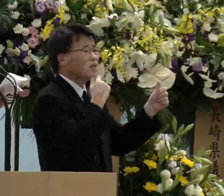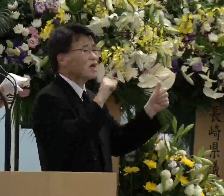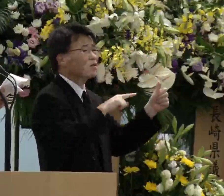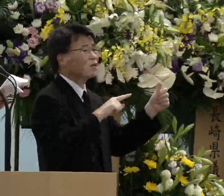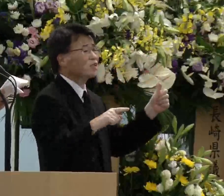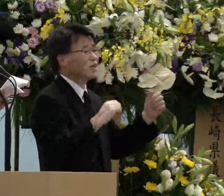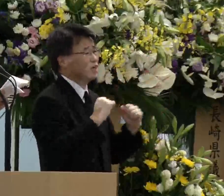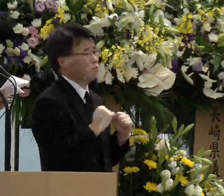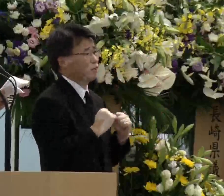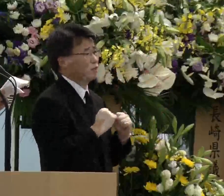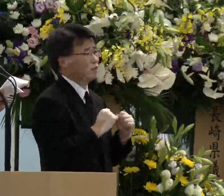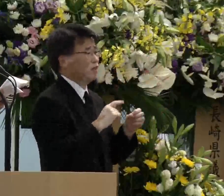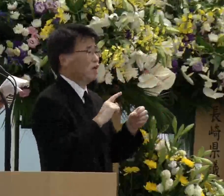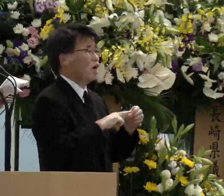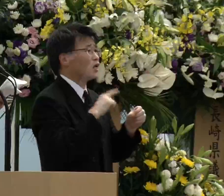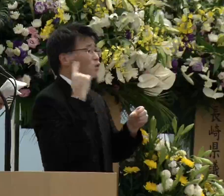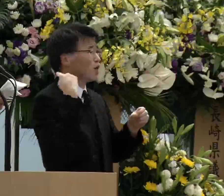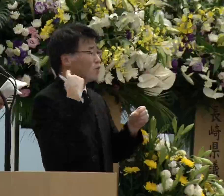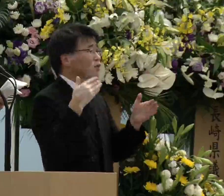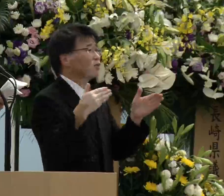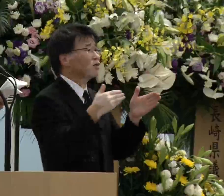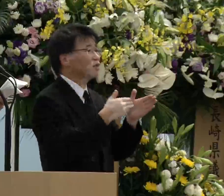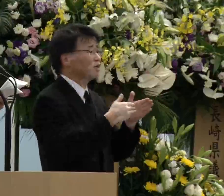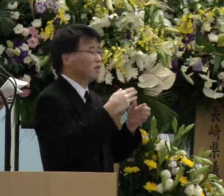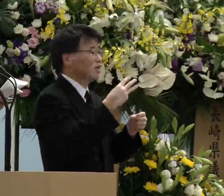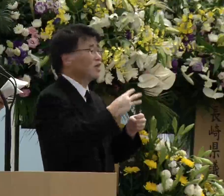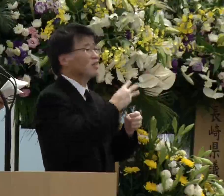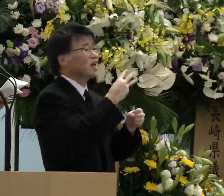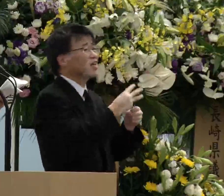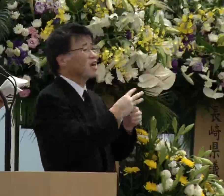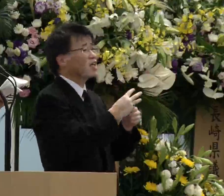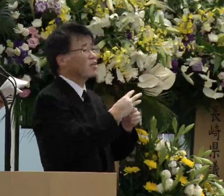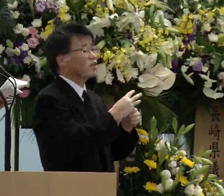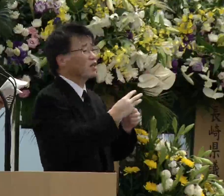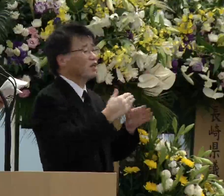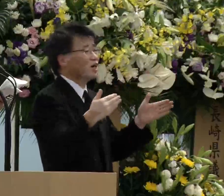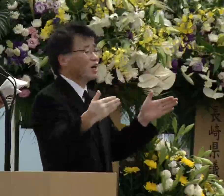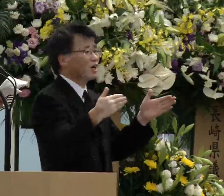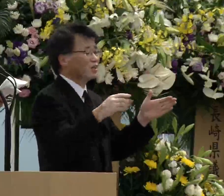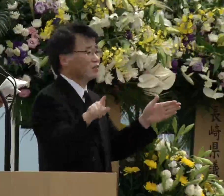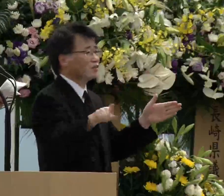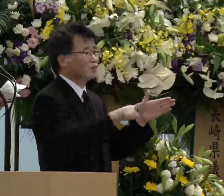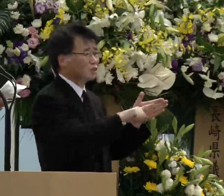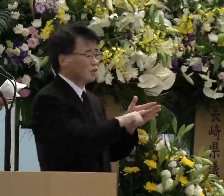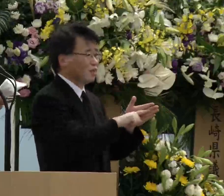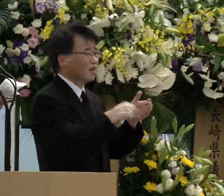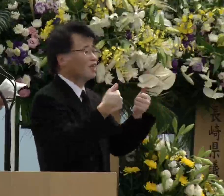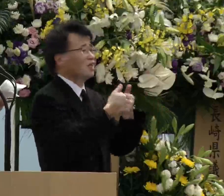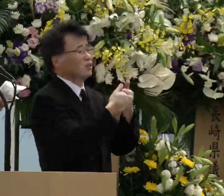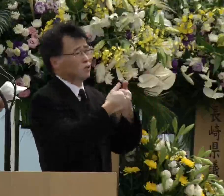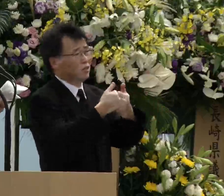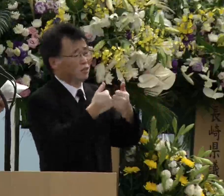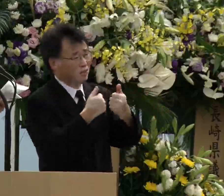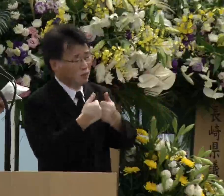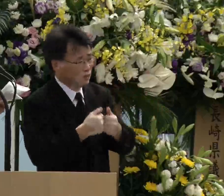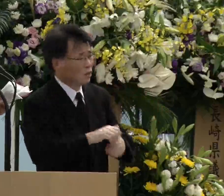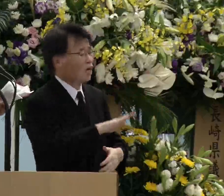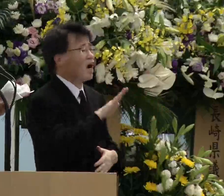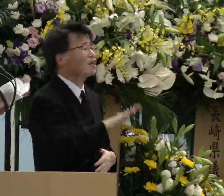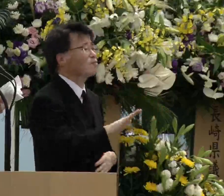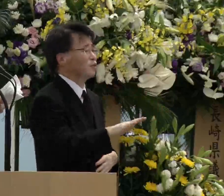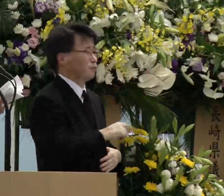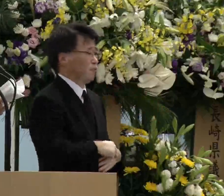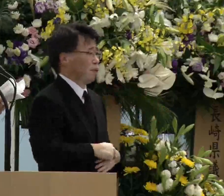as having an atomic bomb disease. At the end of last year, the government revised the criteria